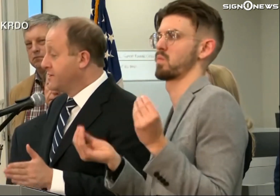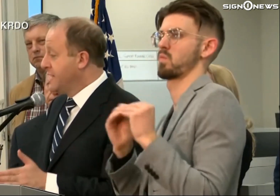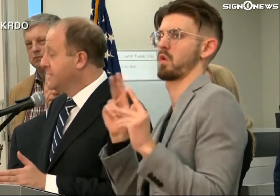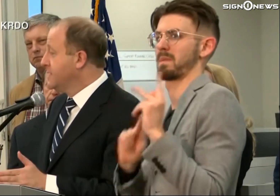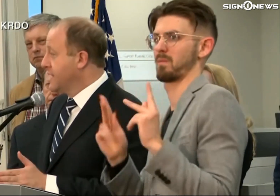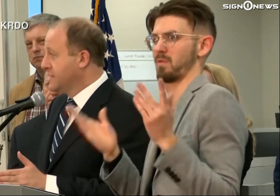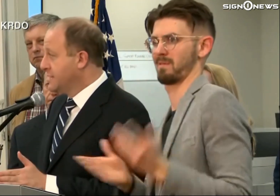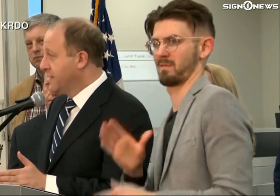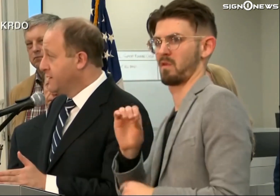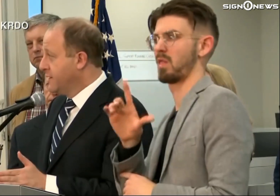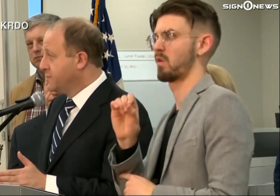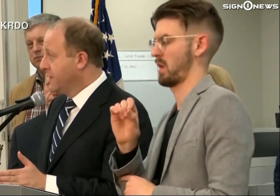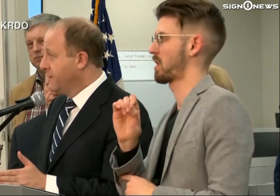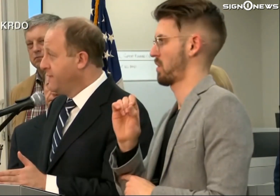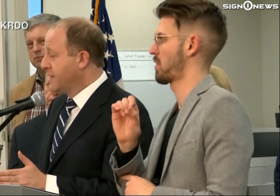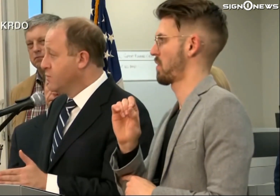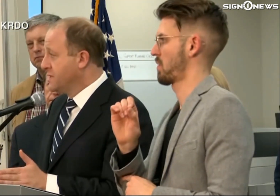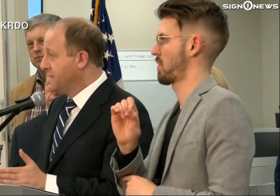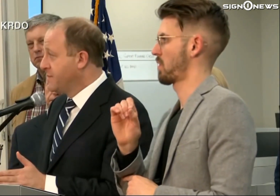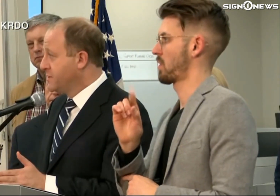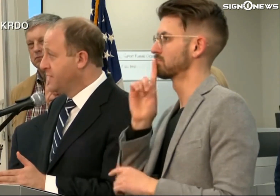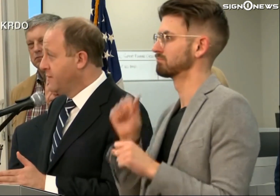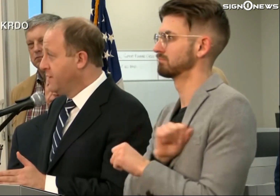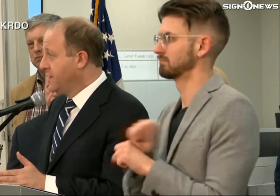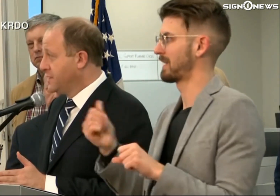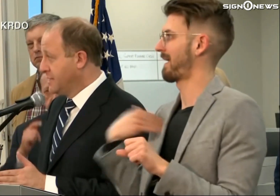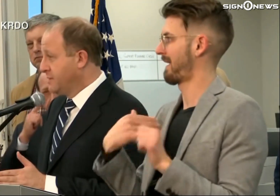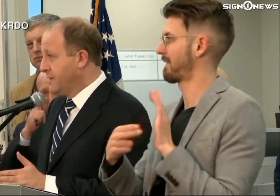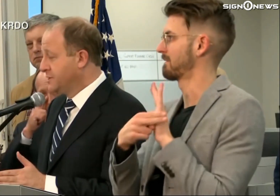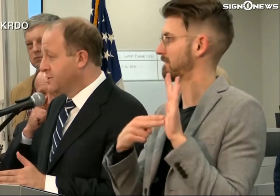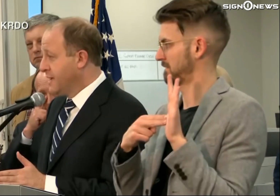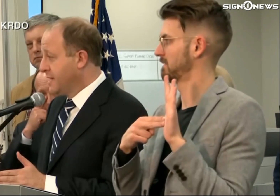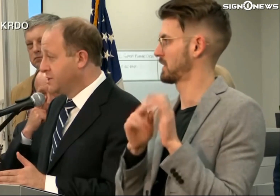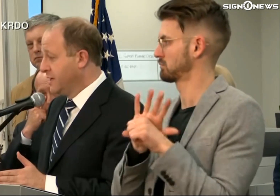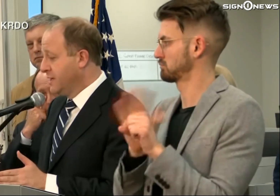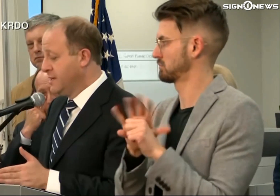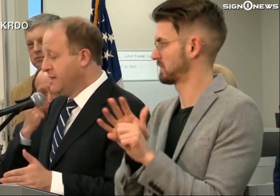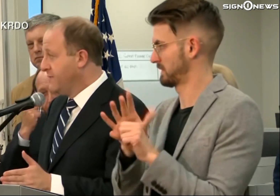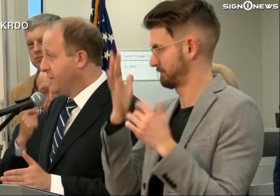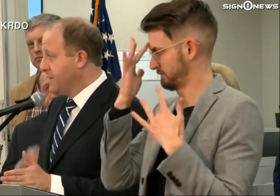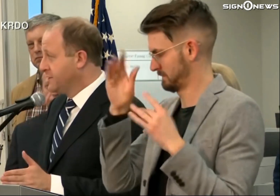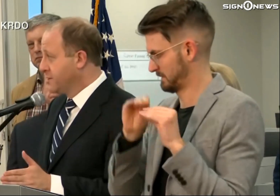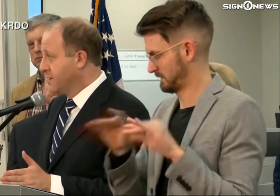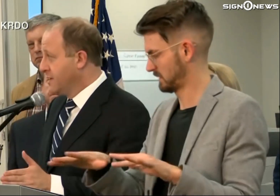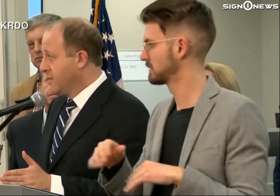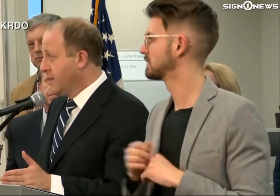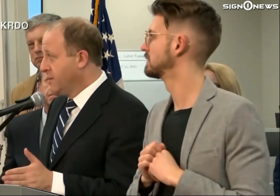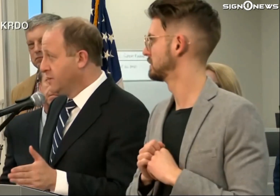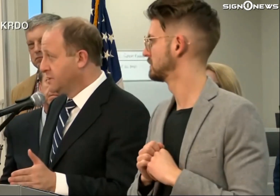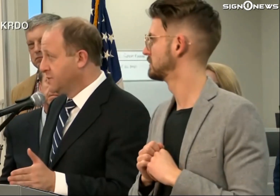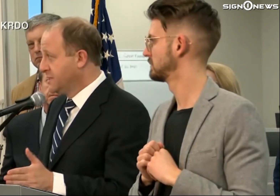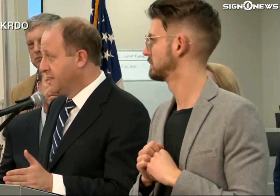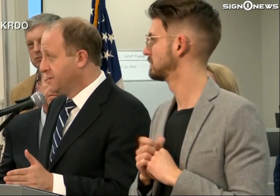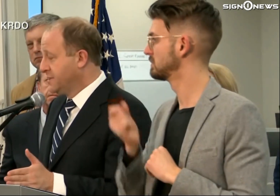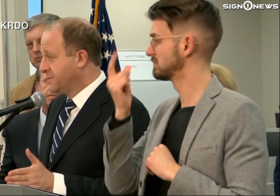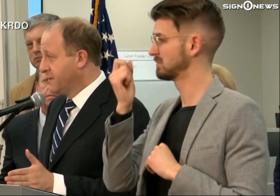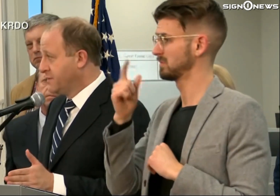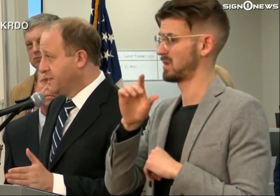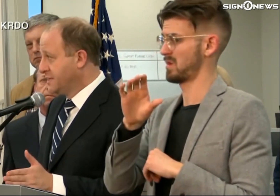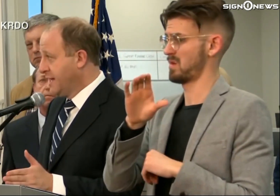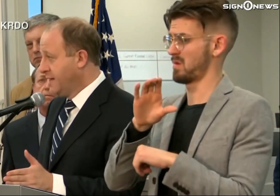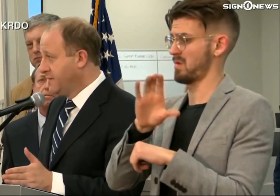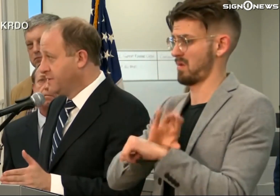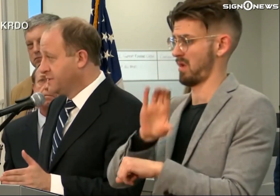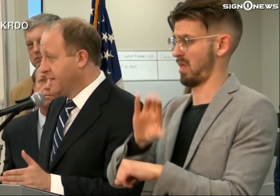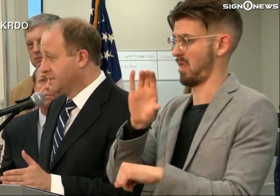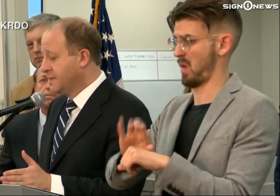have better testing than any state in the country. In fact, more than 10% of all the tests administered nationally have been administered in Colorado because we scaled this up several